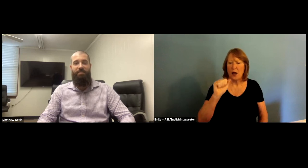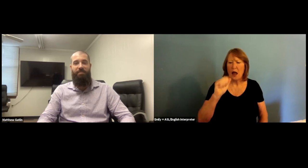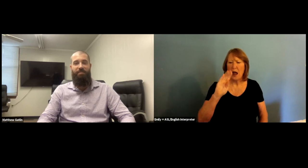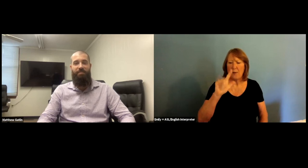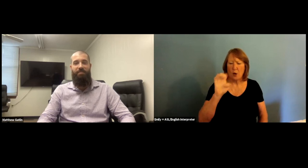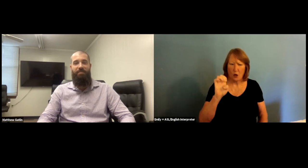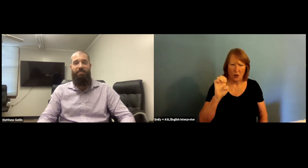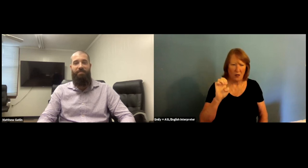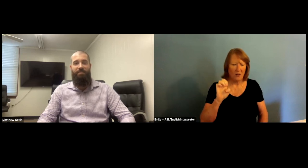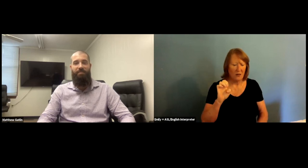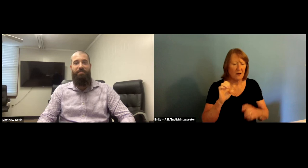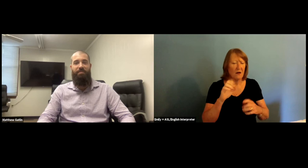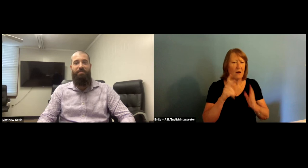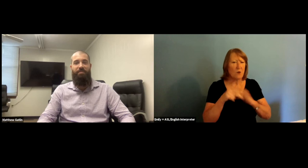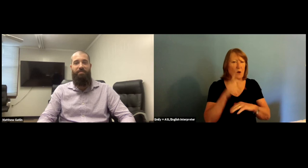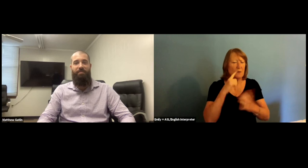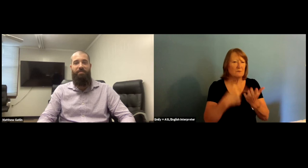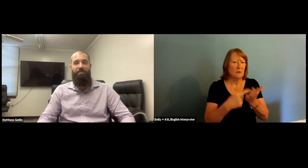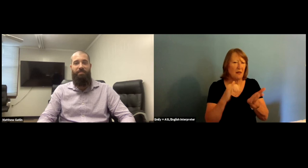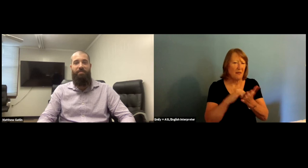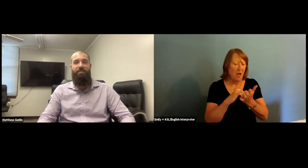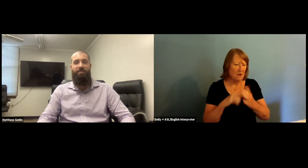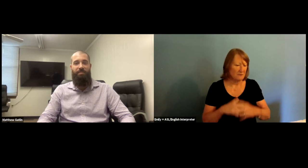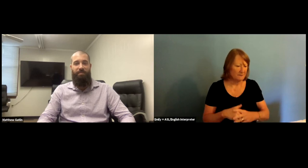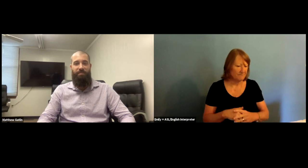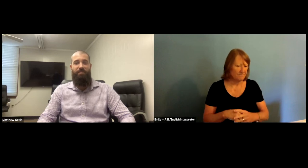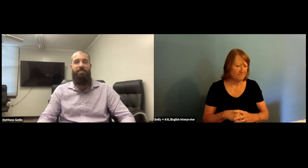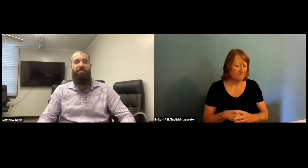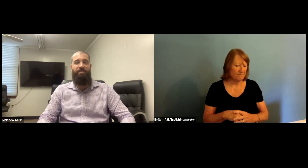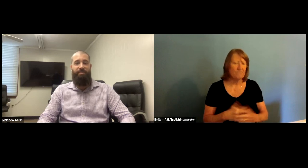and she'll be discussing that.